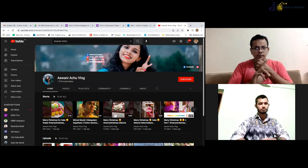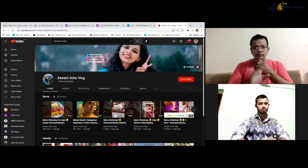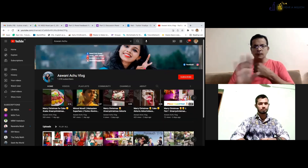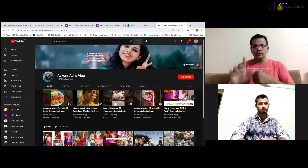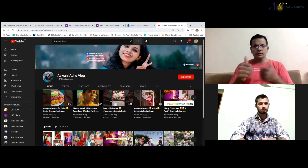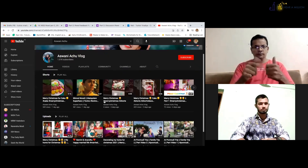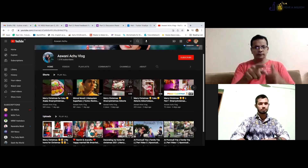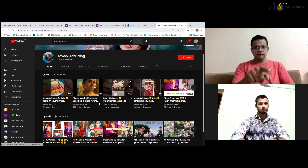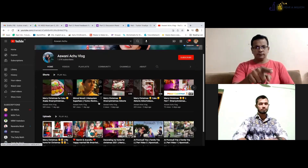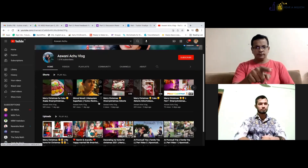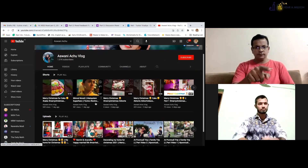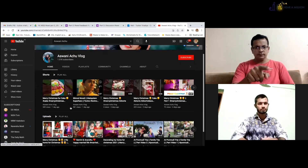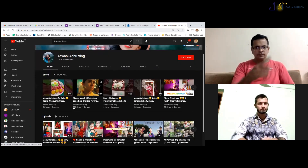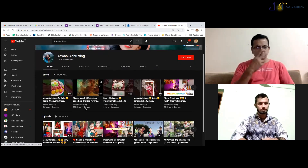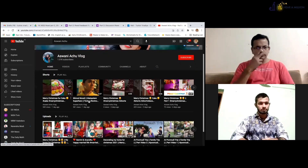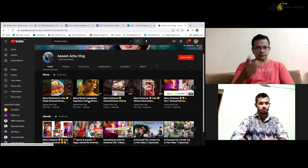Okay, yeah.